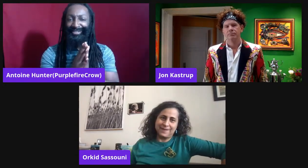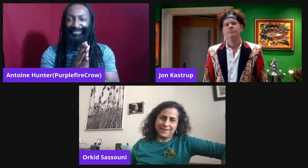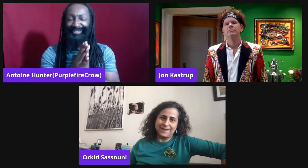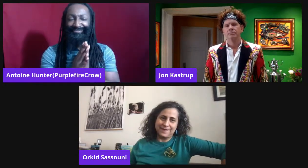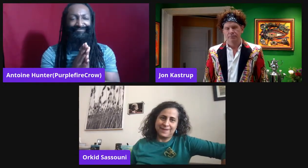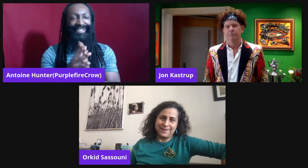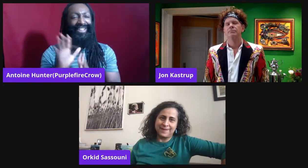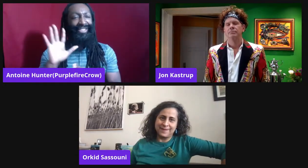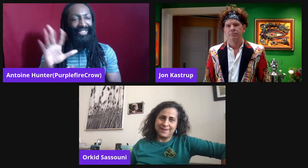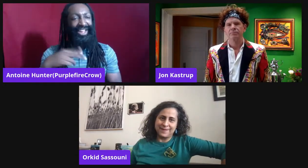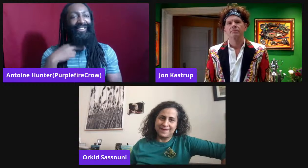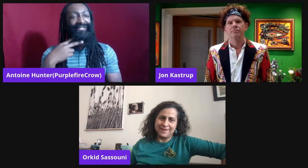for who they are.